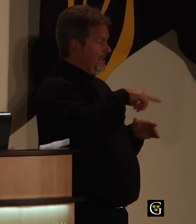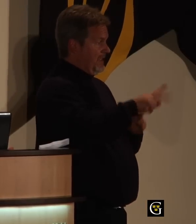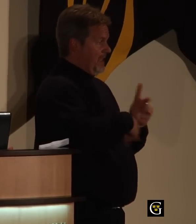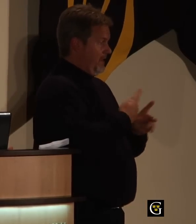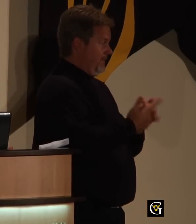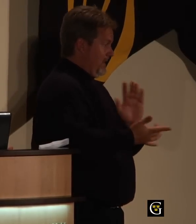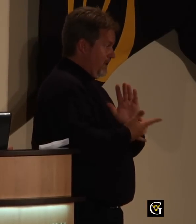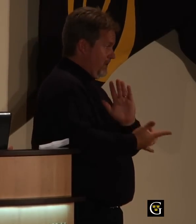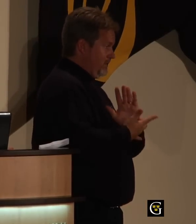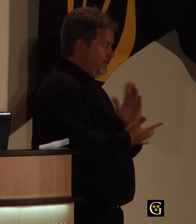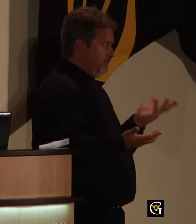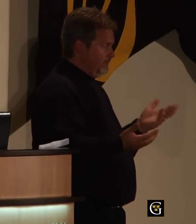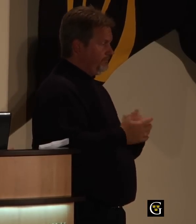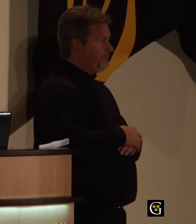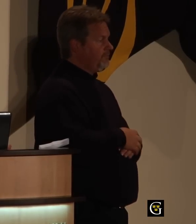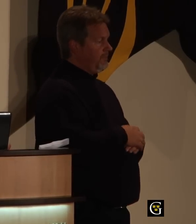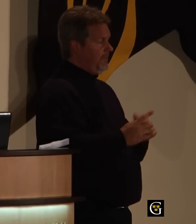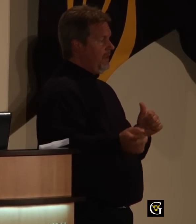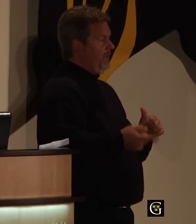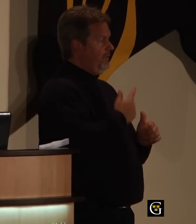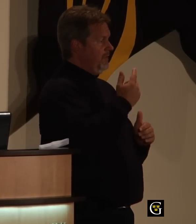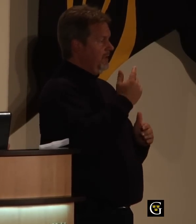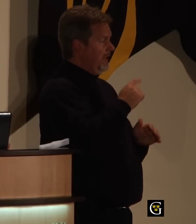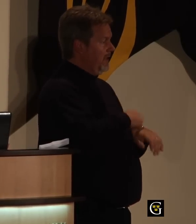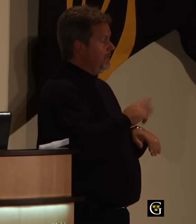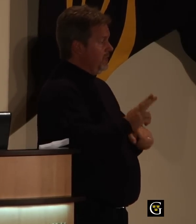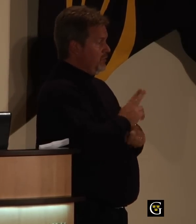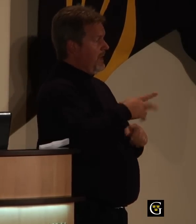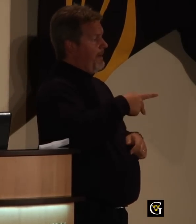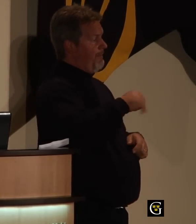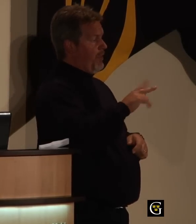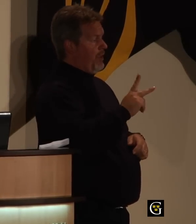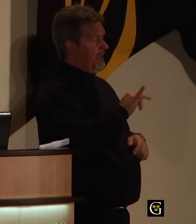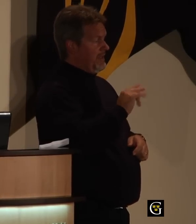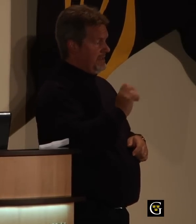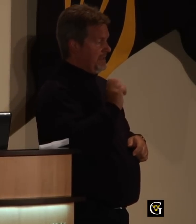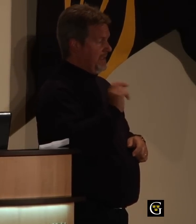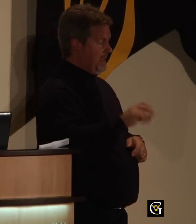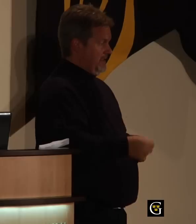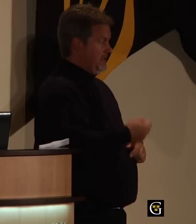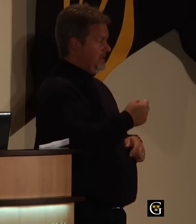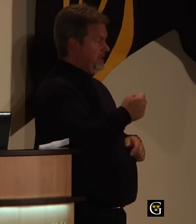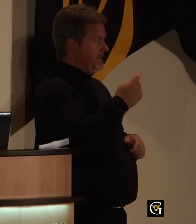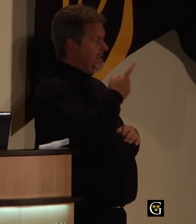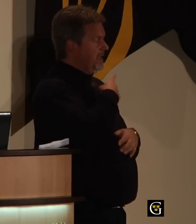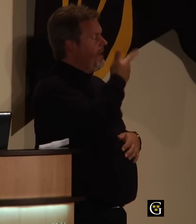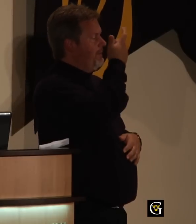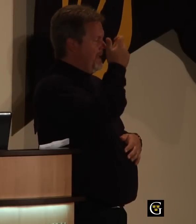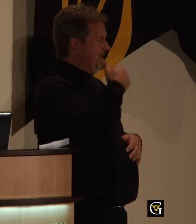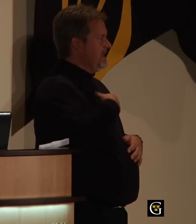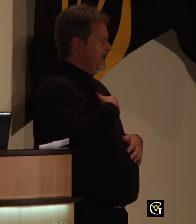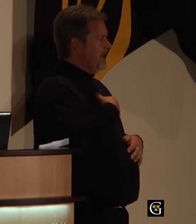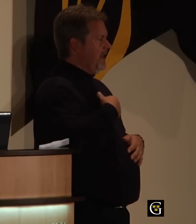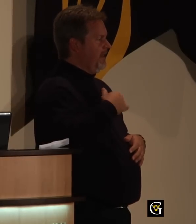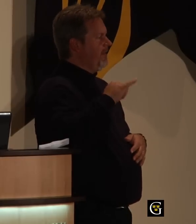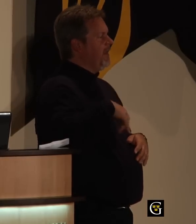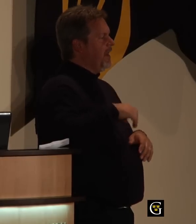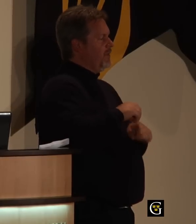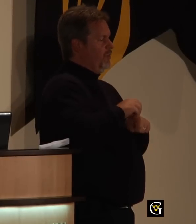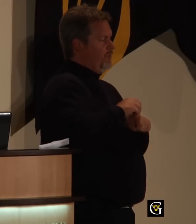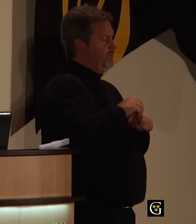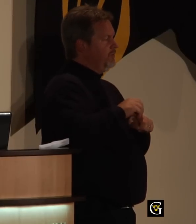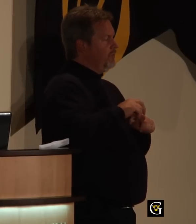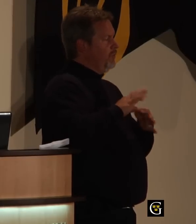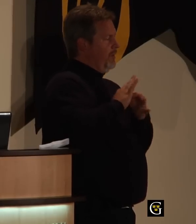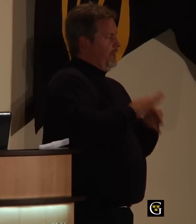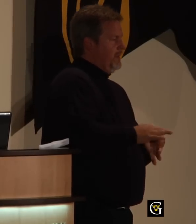near first-term use is in Parkinson's. And Parkinson's is a disease of the motor nervous system. And there have been experiments